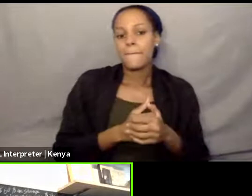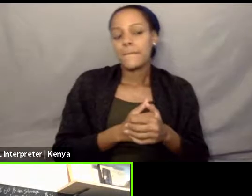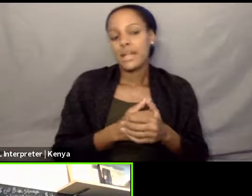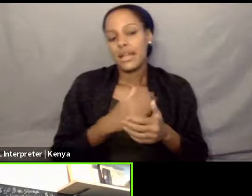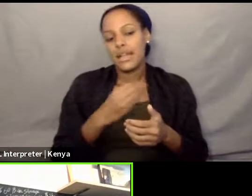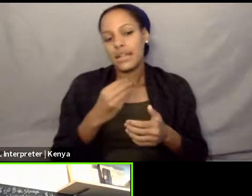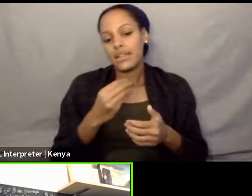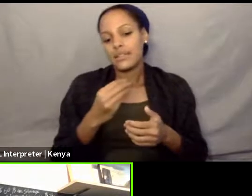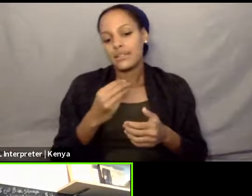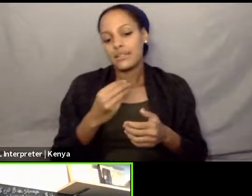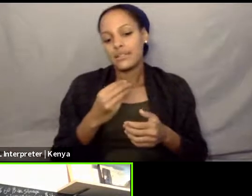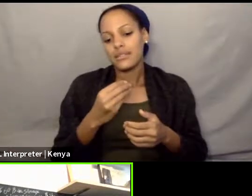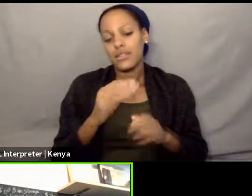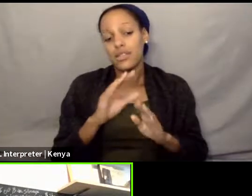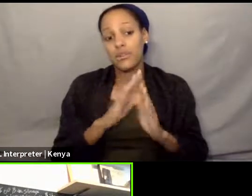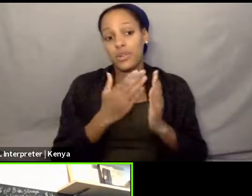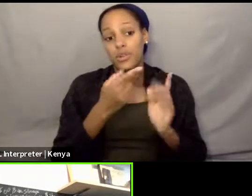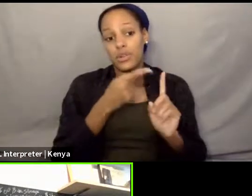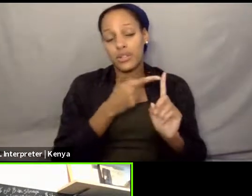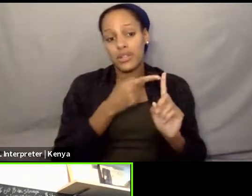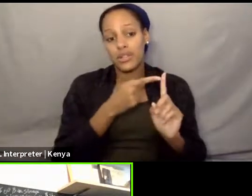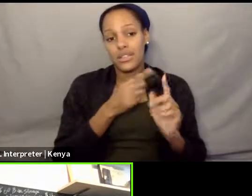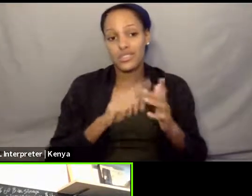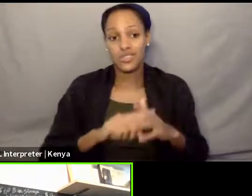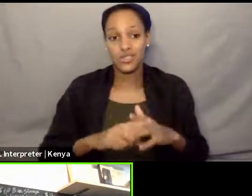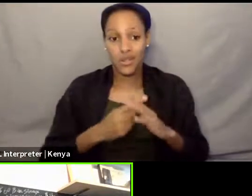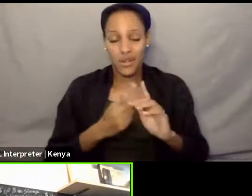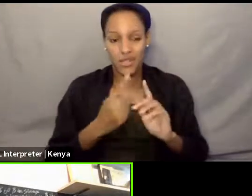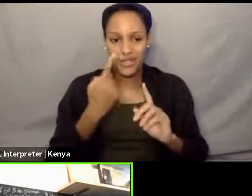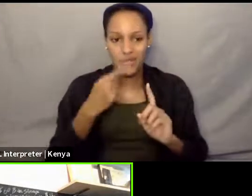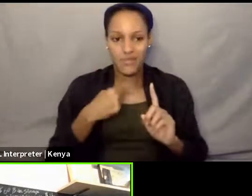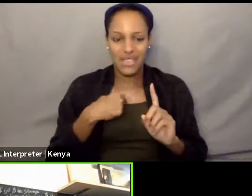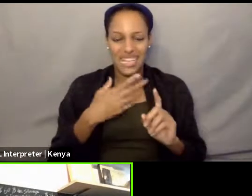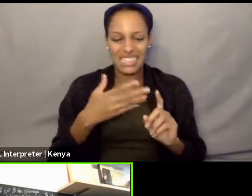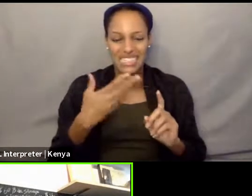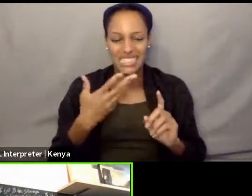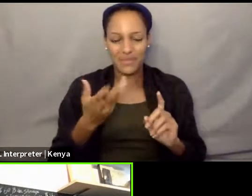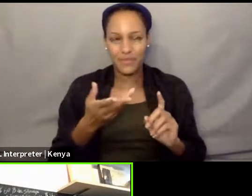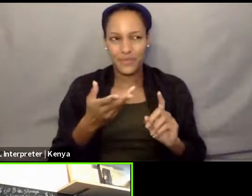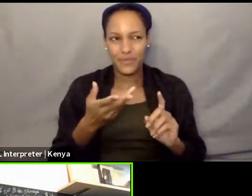And in a way, that book sort of starts for me